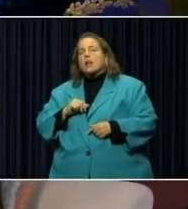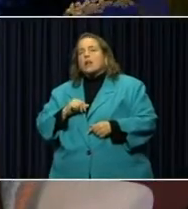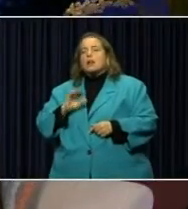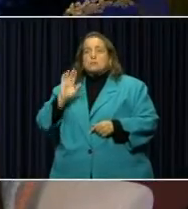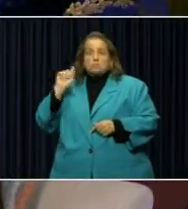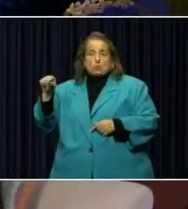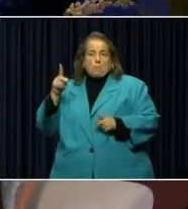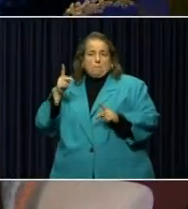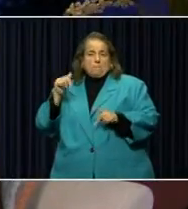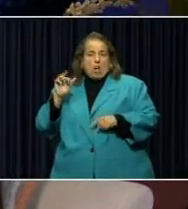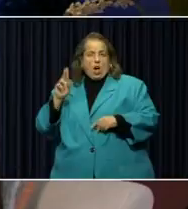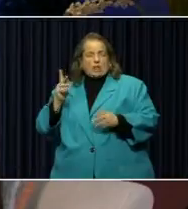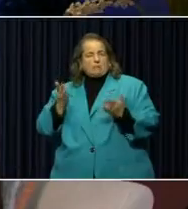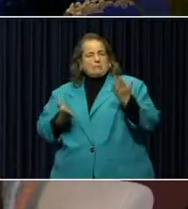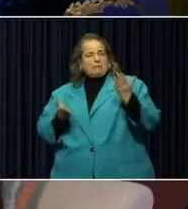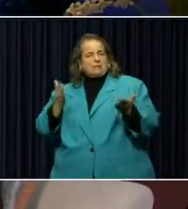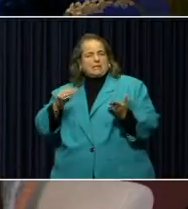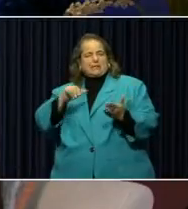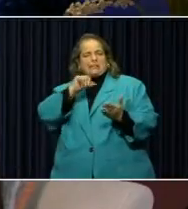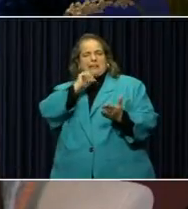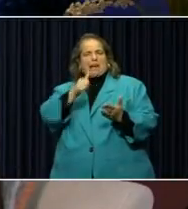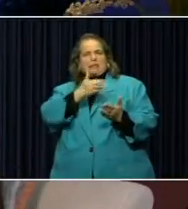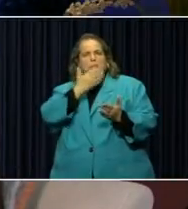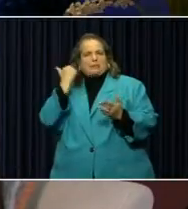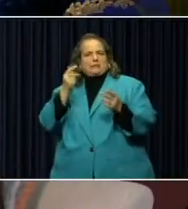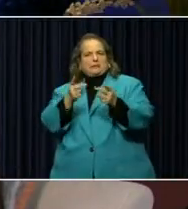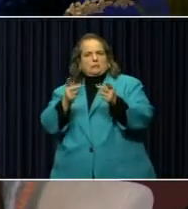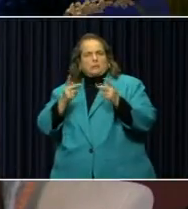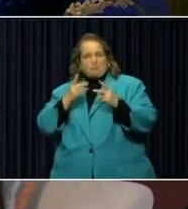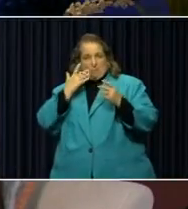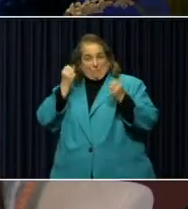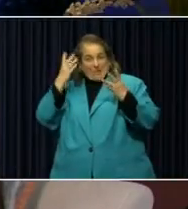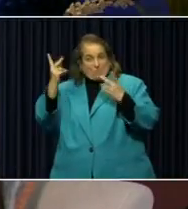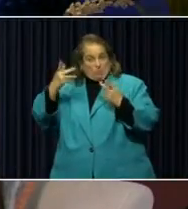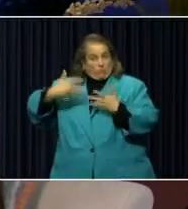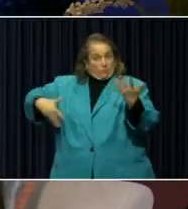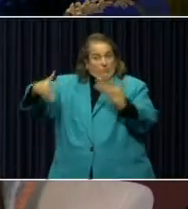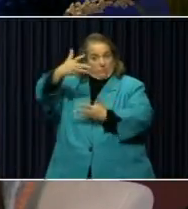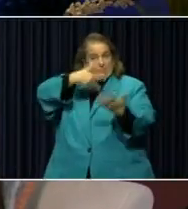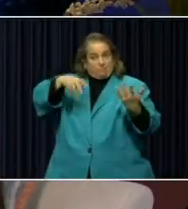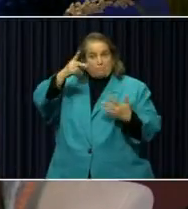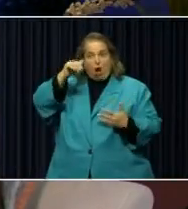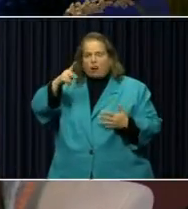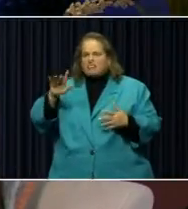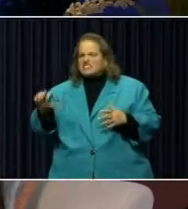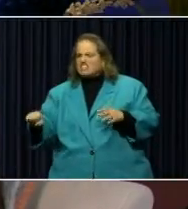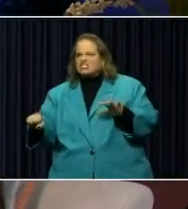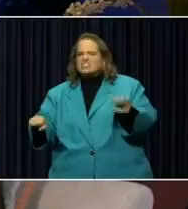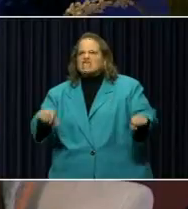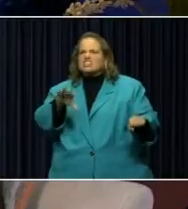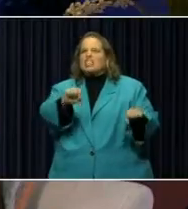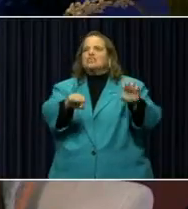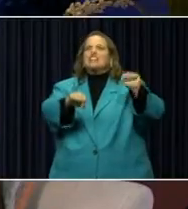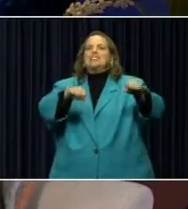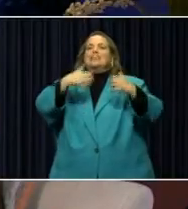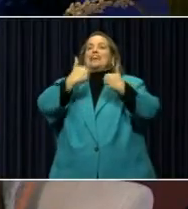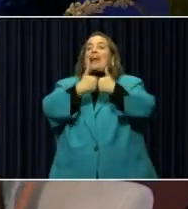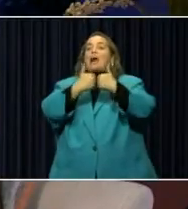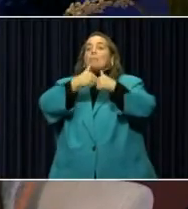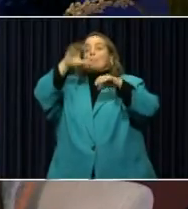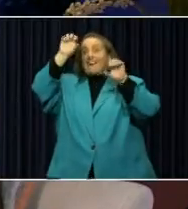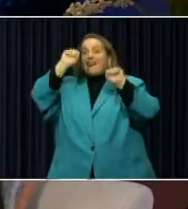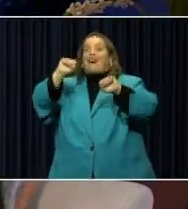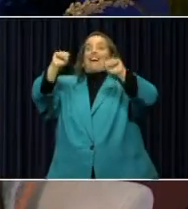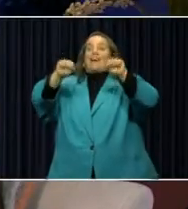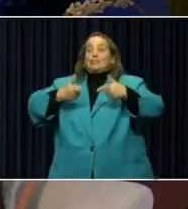park probably isn't the best place to go because so many people are there and they've touched all the equipment and so their germs may be on